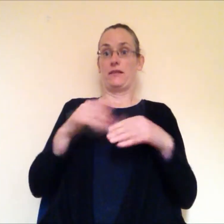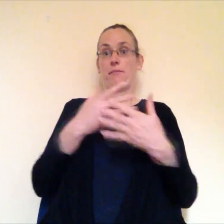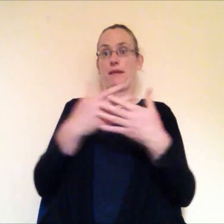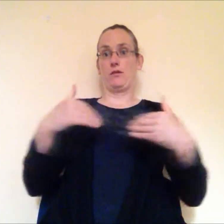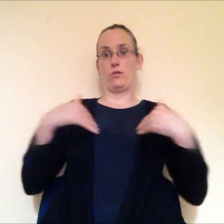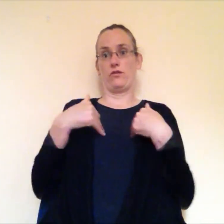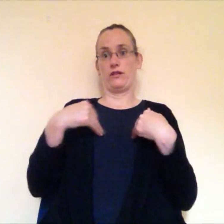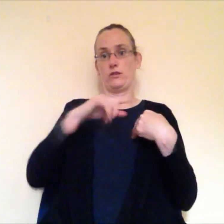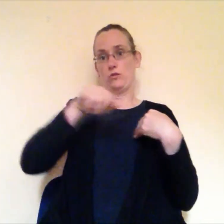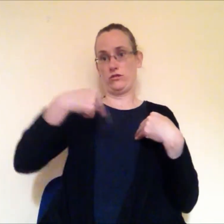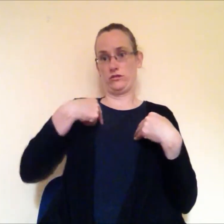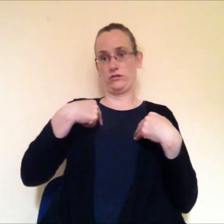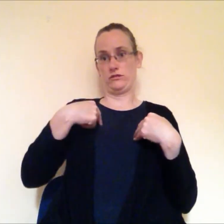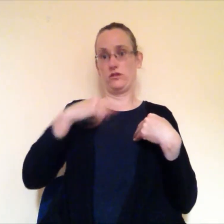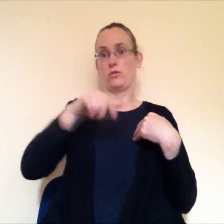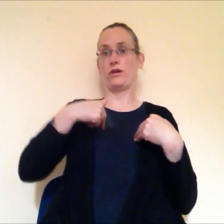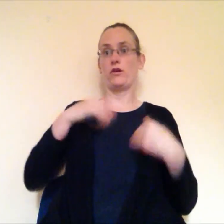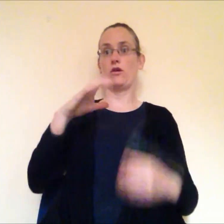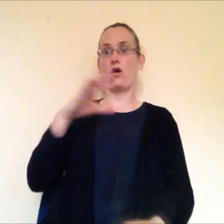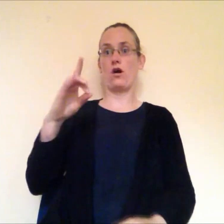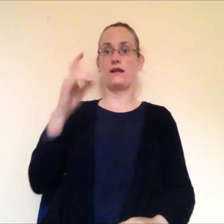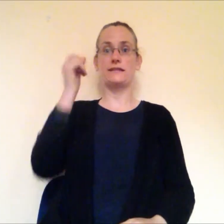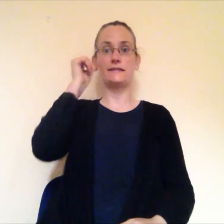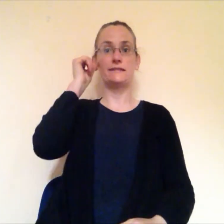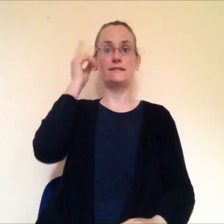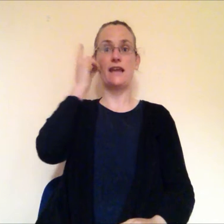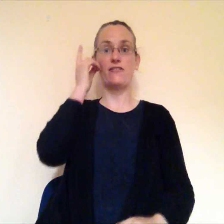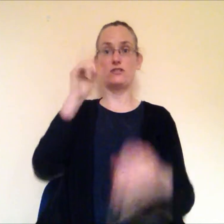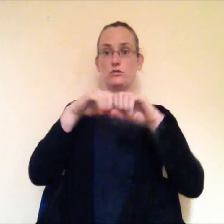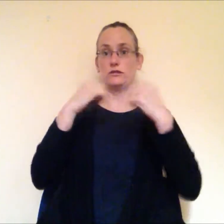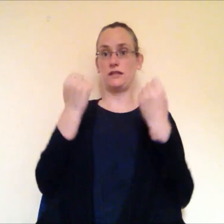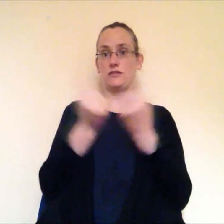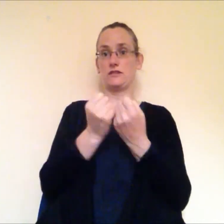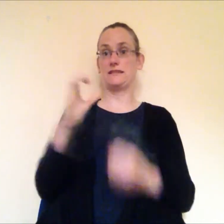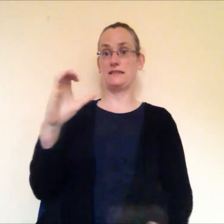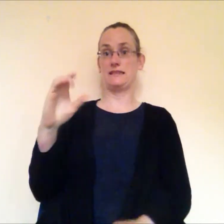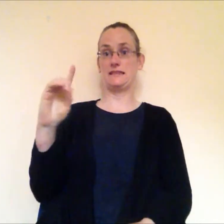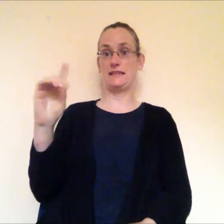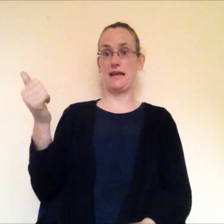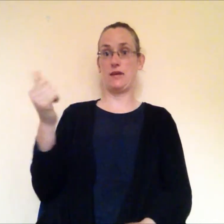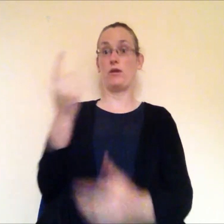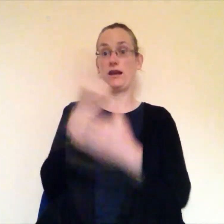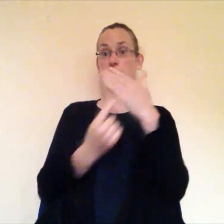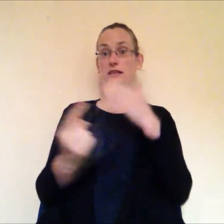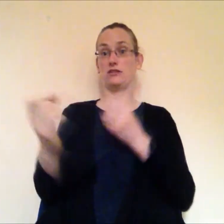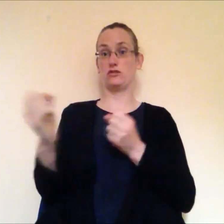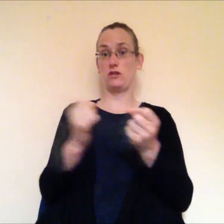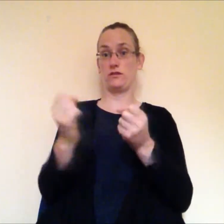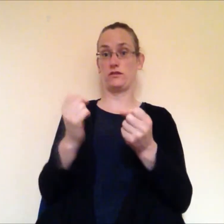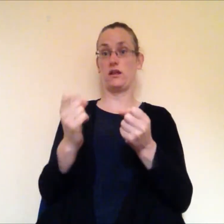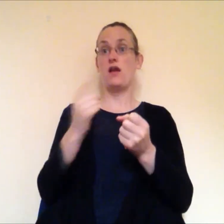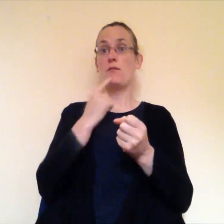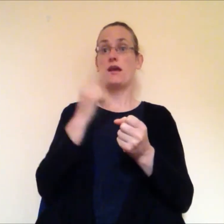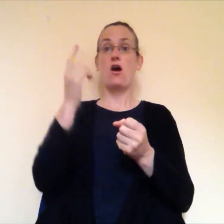us because, as the Cork Deaf Association, we're a standalone service, if you like, but all within the deaf sector, we all sort of work